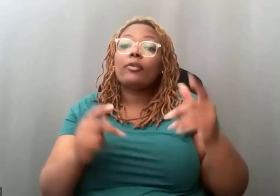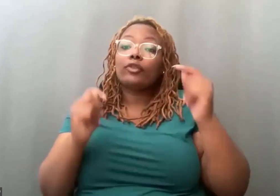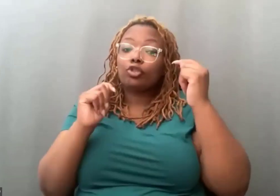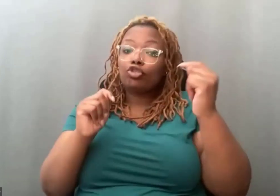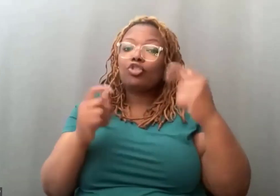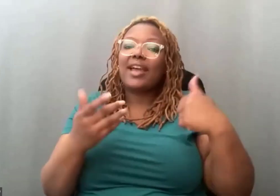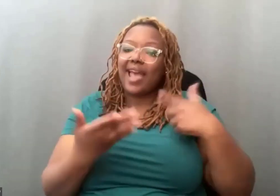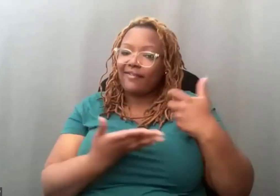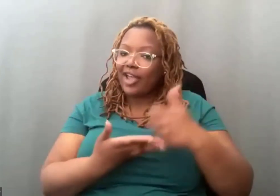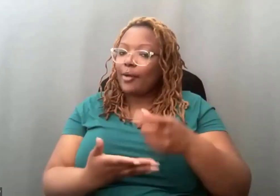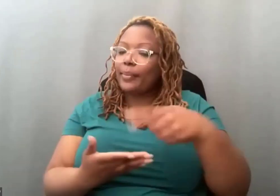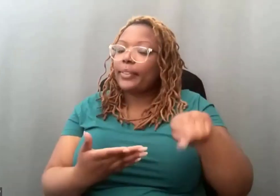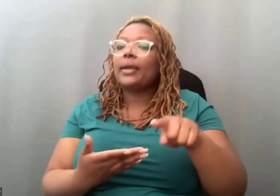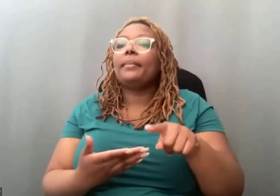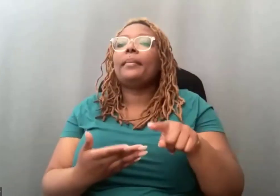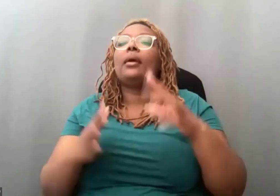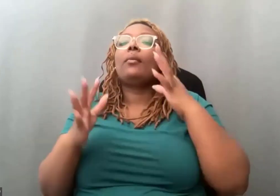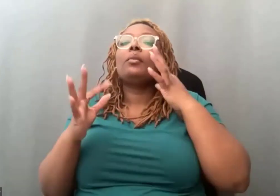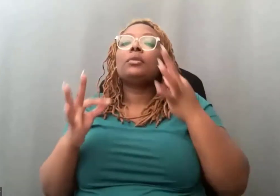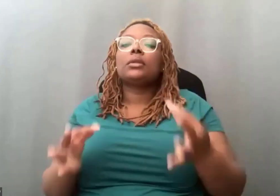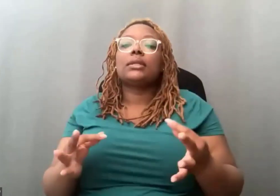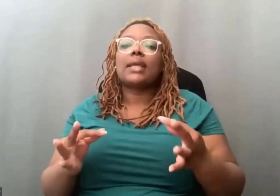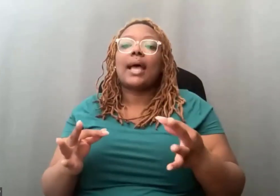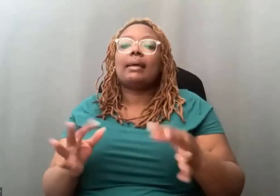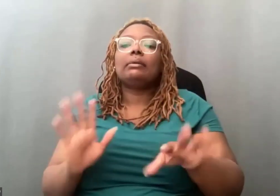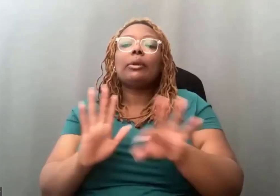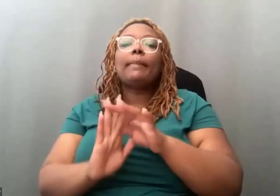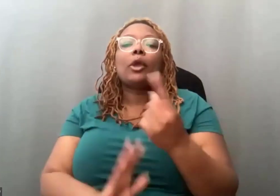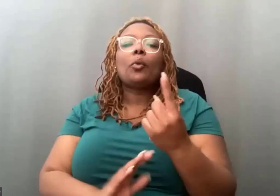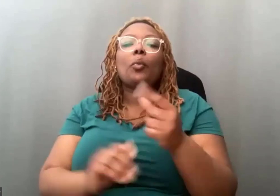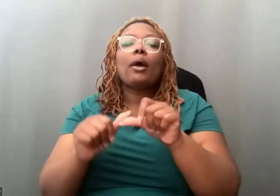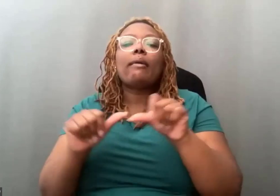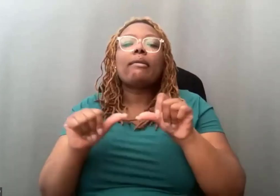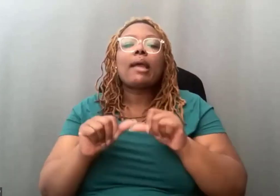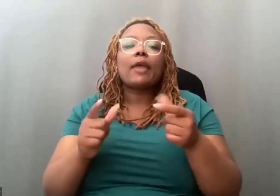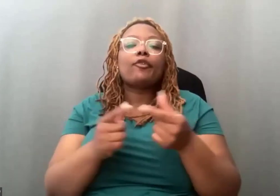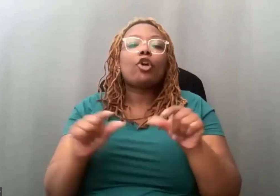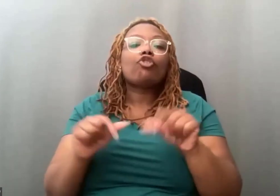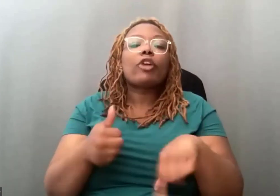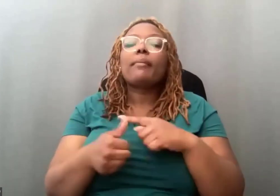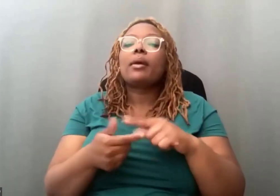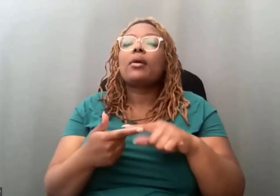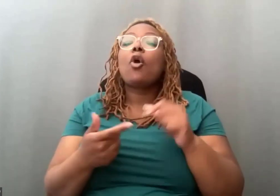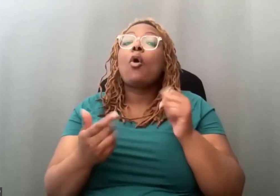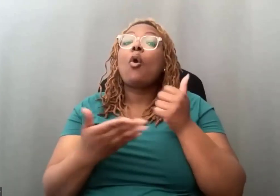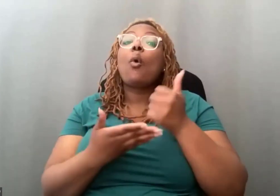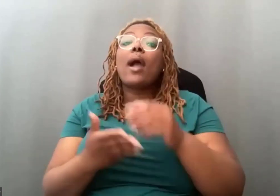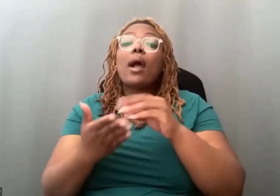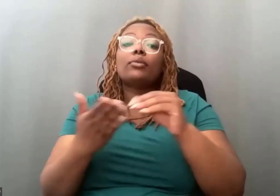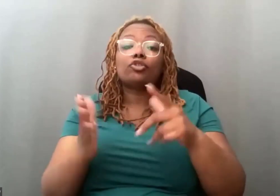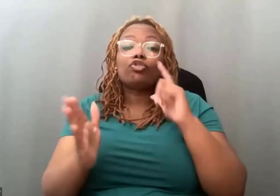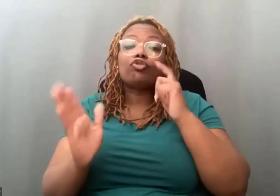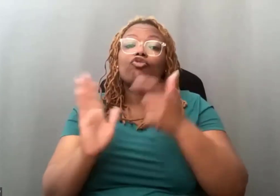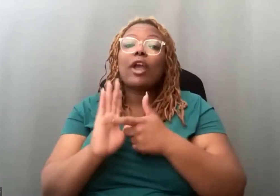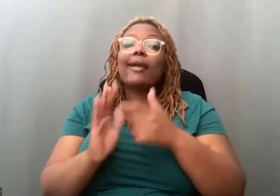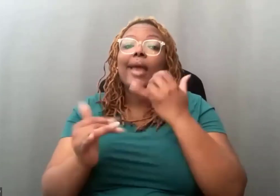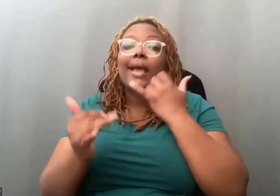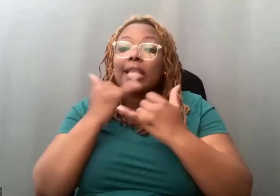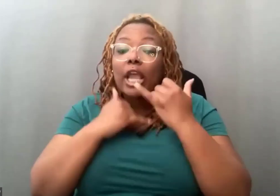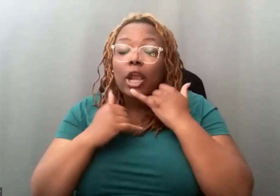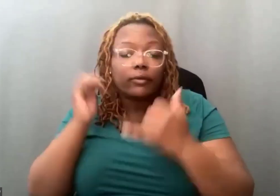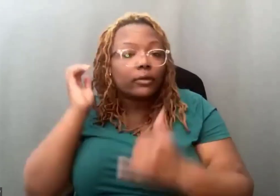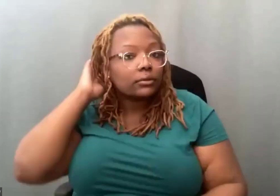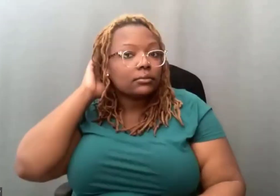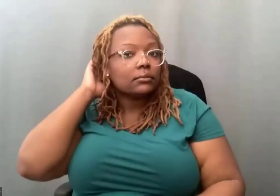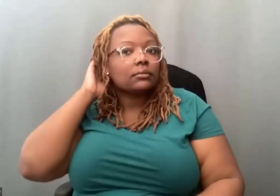helped them with this, will choose just one area of grammar or help the student recognize a pattern of error. And we